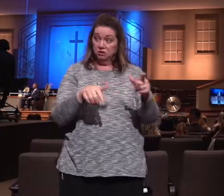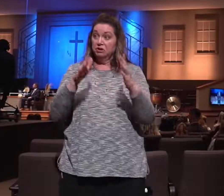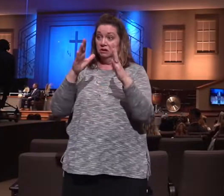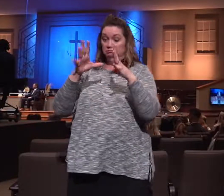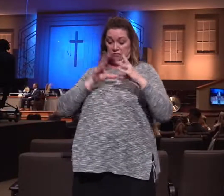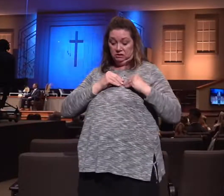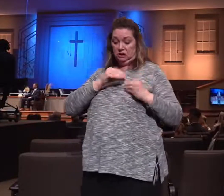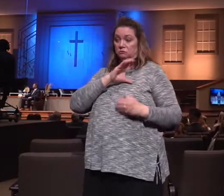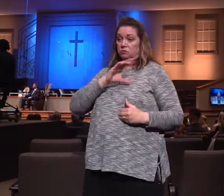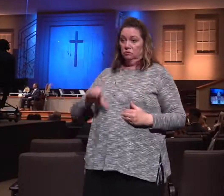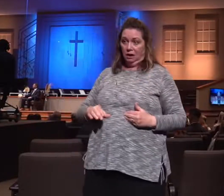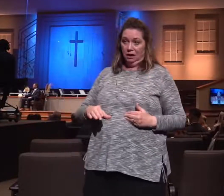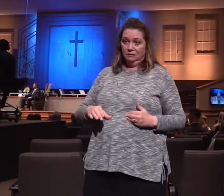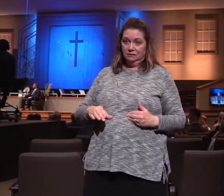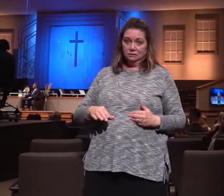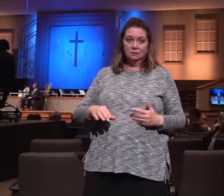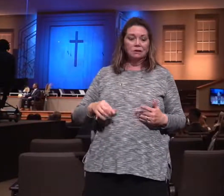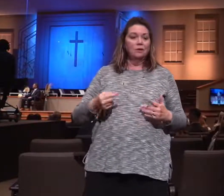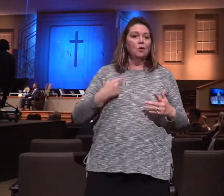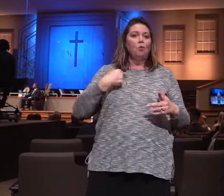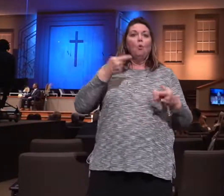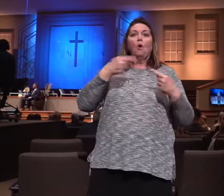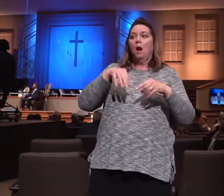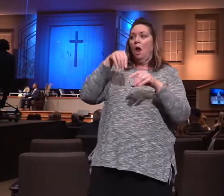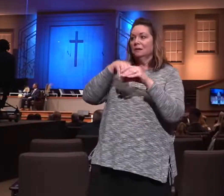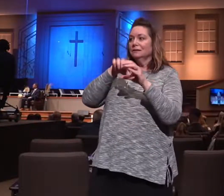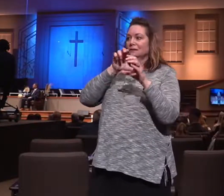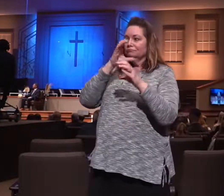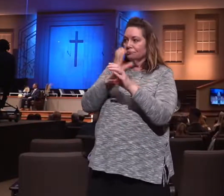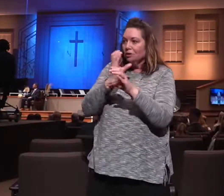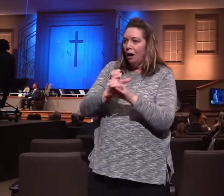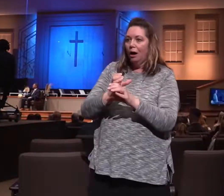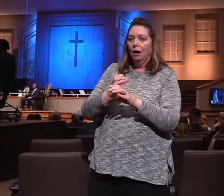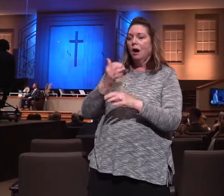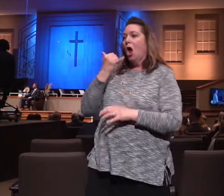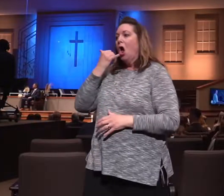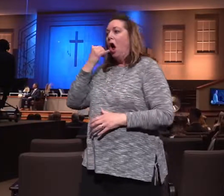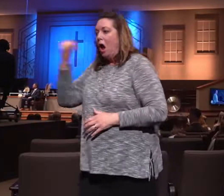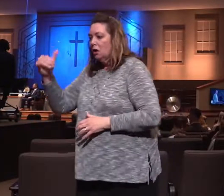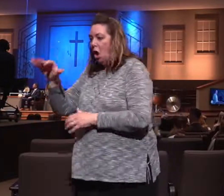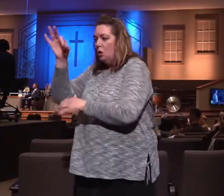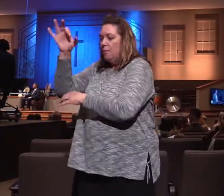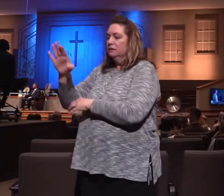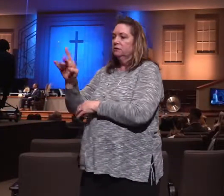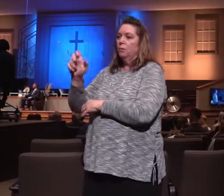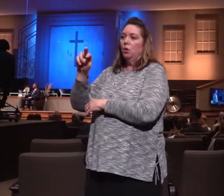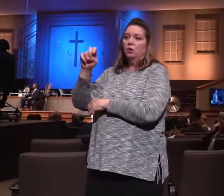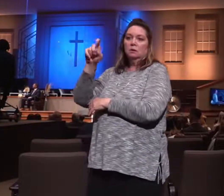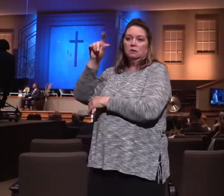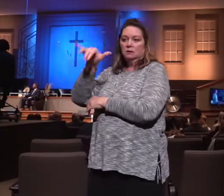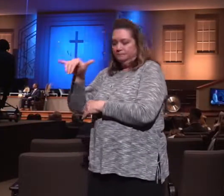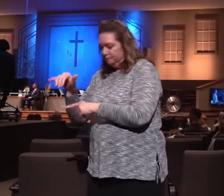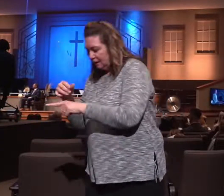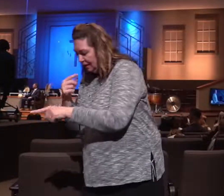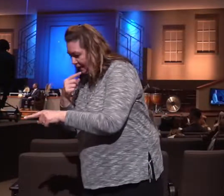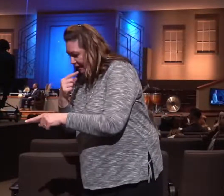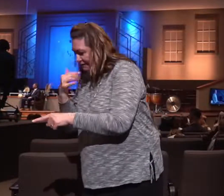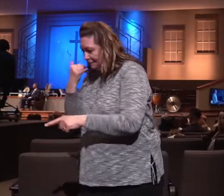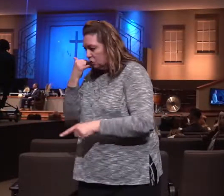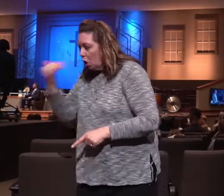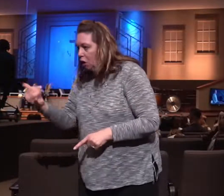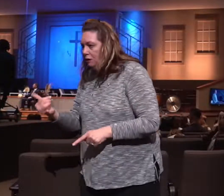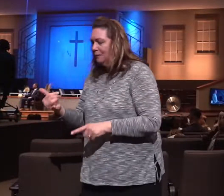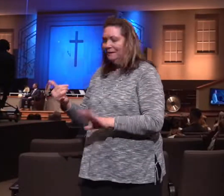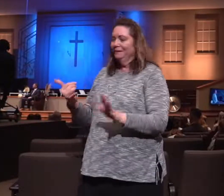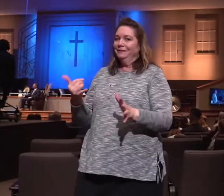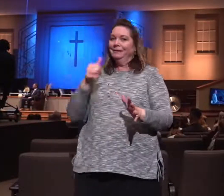called Pastor Brinkman as soon as I got back in the car. I was so excited to tell him, but he didn't answer his phone. So I drove for a few minutes and he called me back